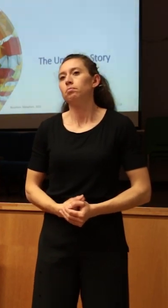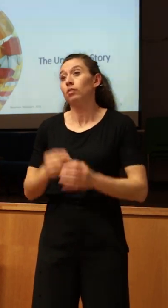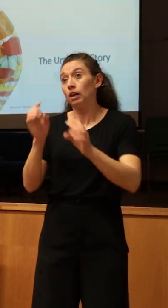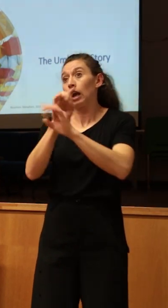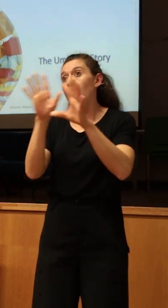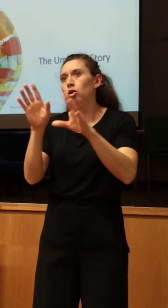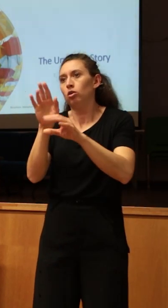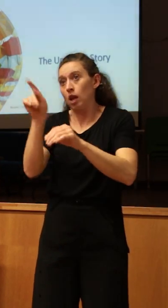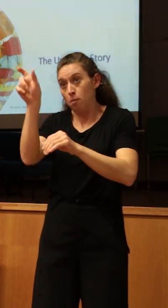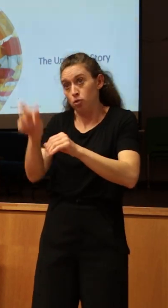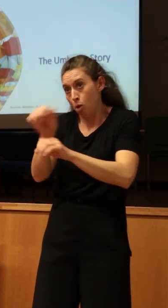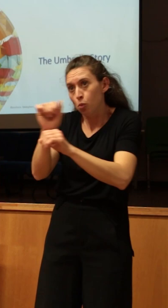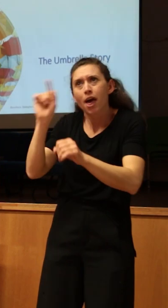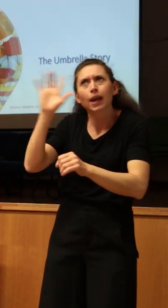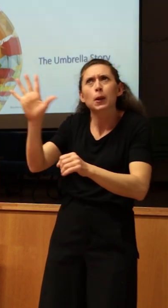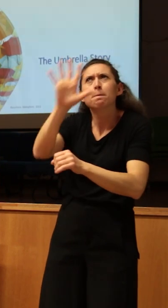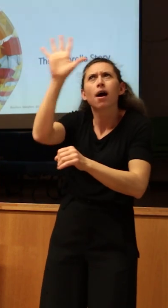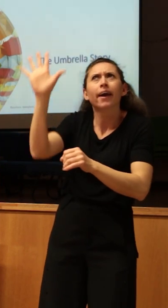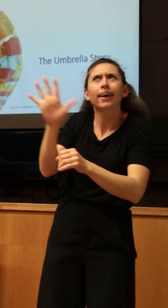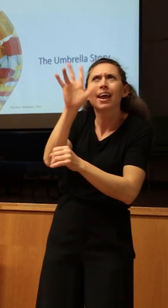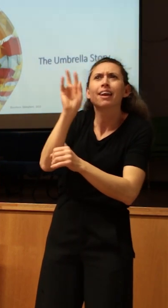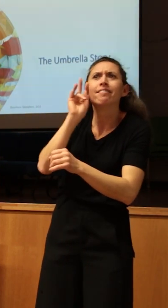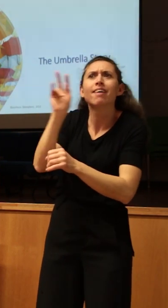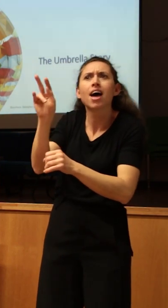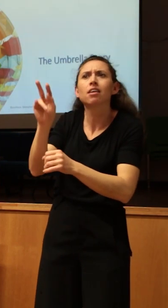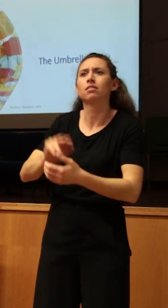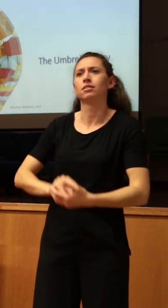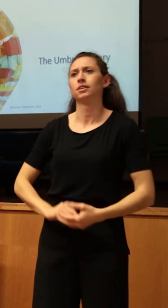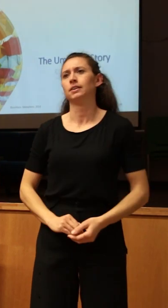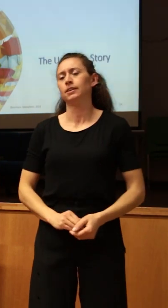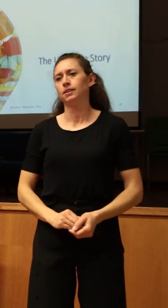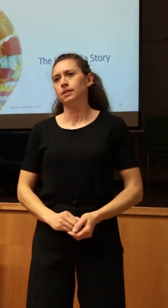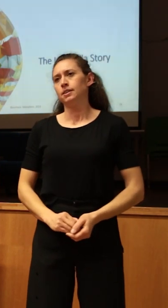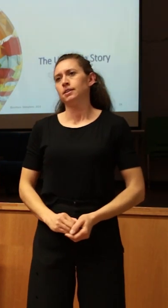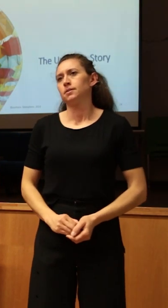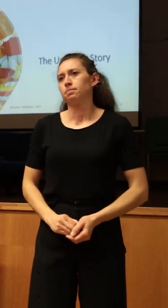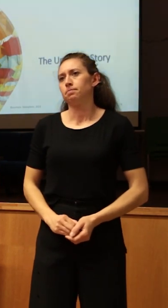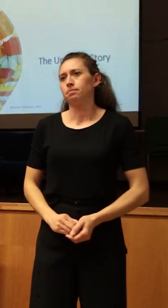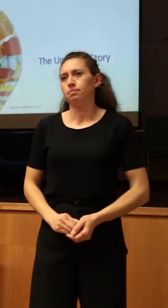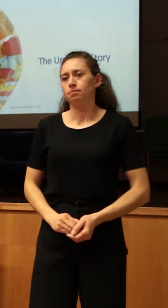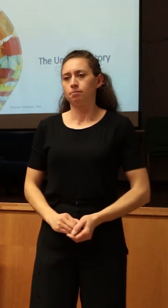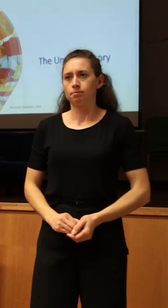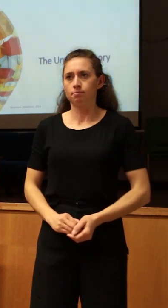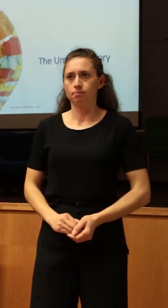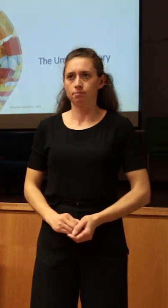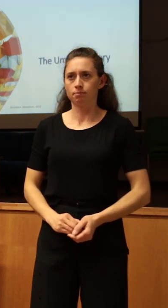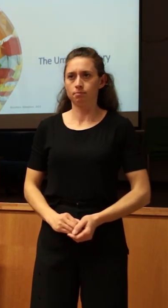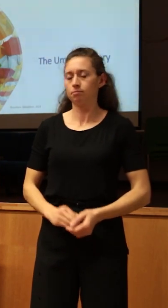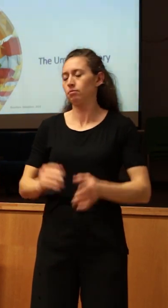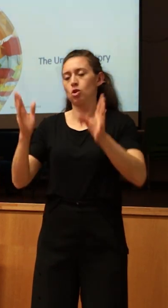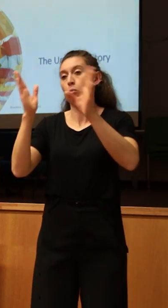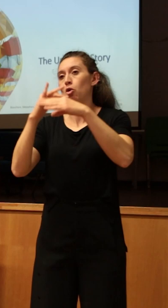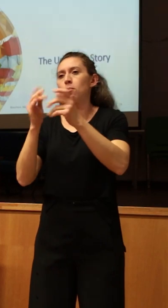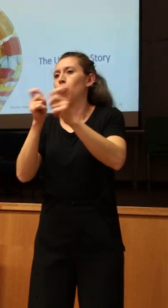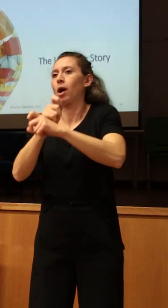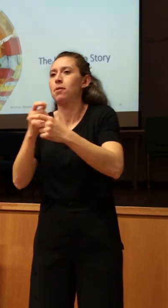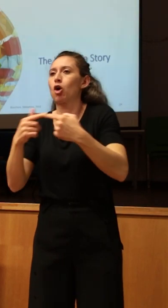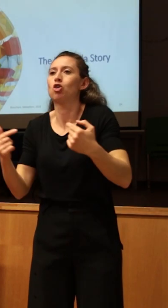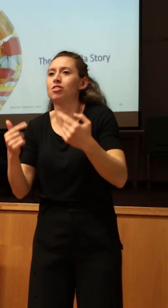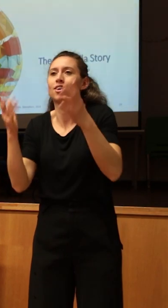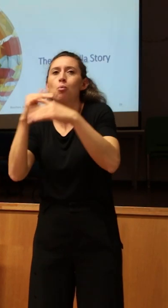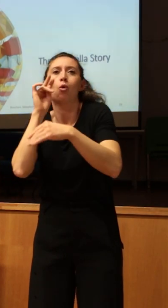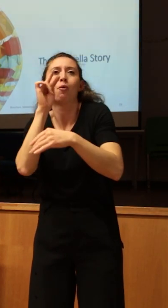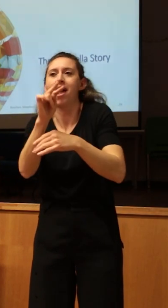ellos puedan imaginarse verlo ahí. We cannot change anything that we cannot touch, smell. No podemos cambiar nada que no